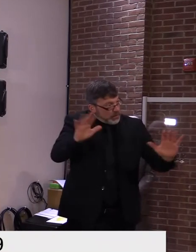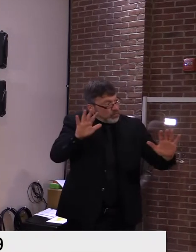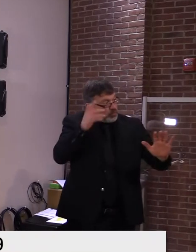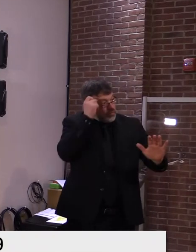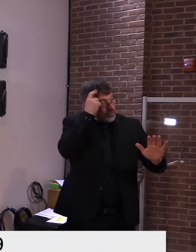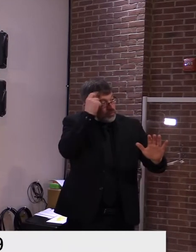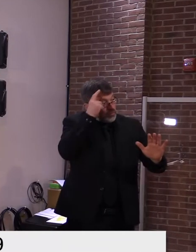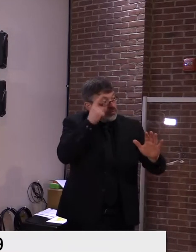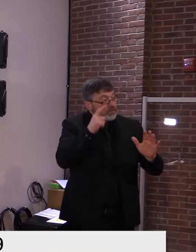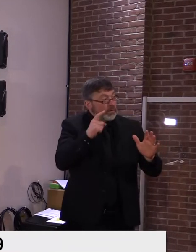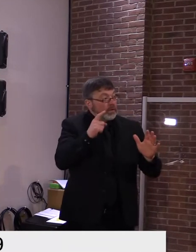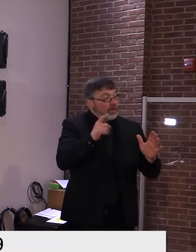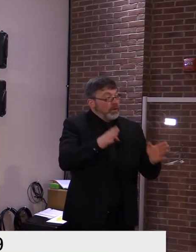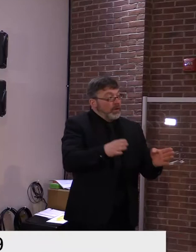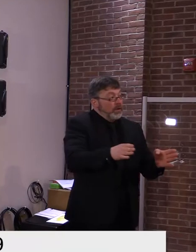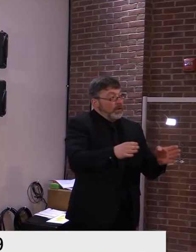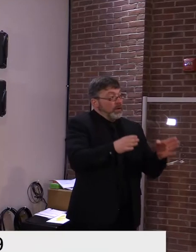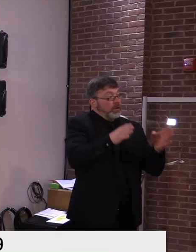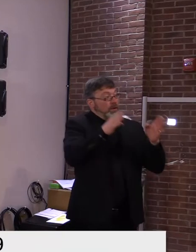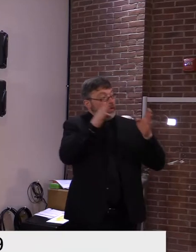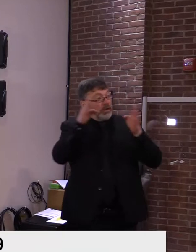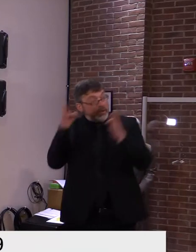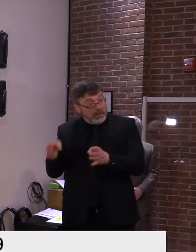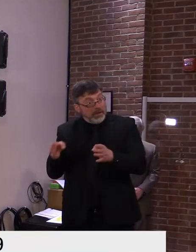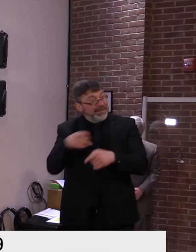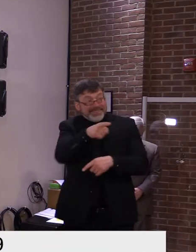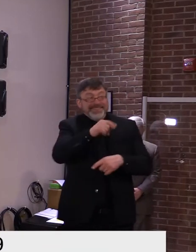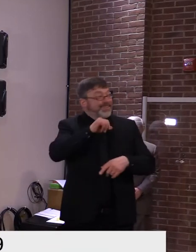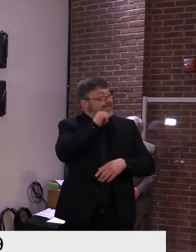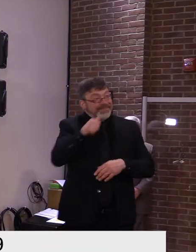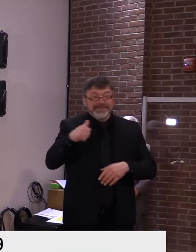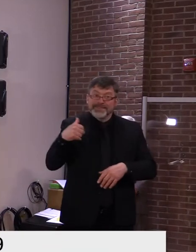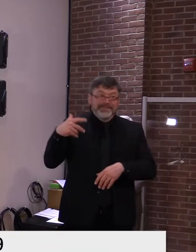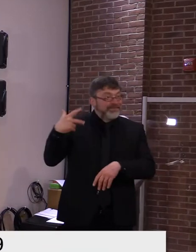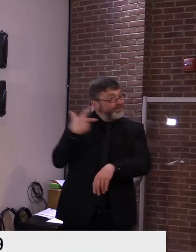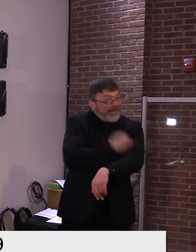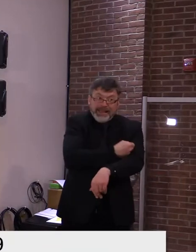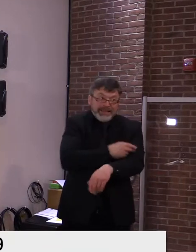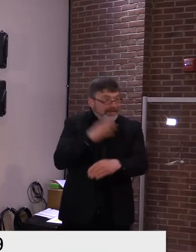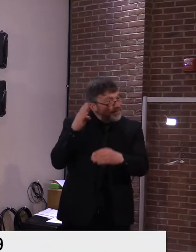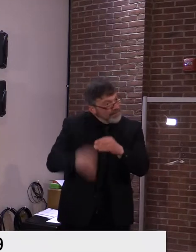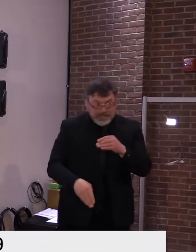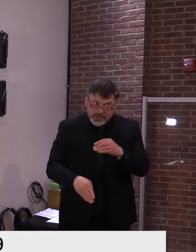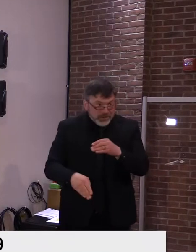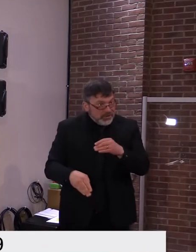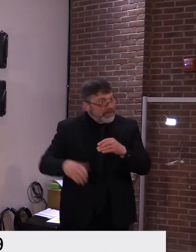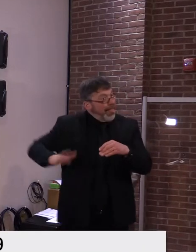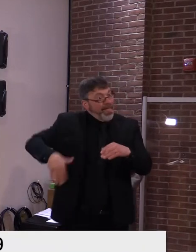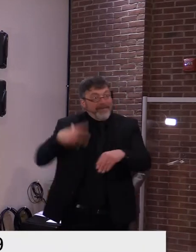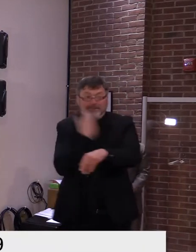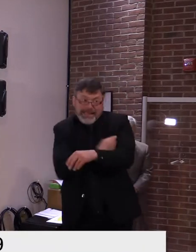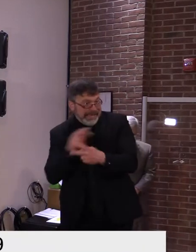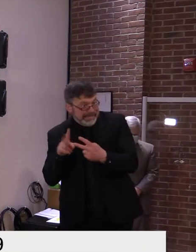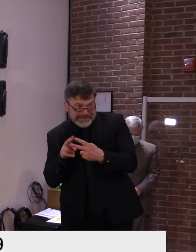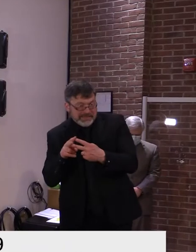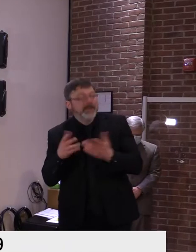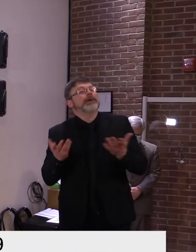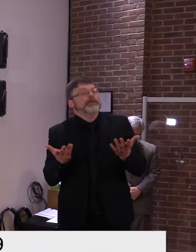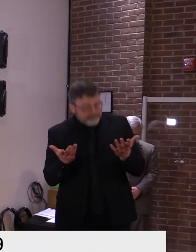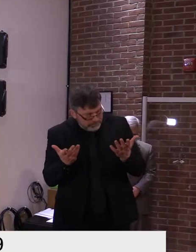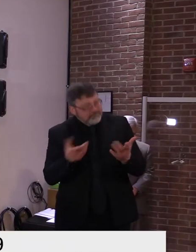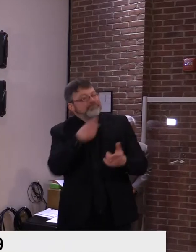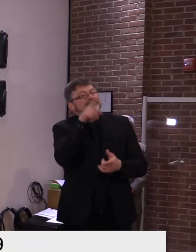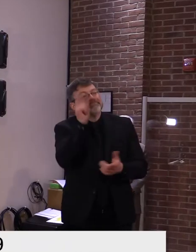more about on the Department of Health website, ahead of any gathering, just to make sure everyone is comfortable